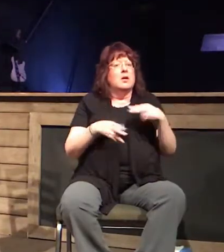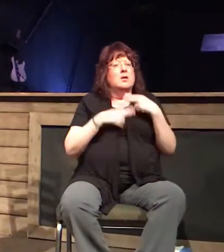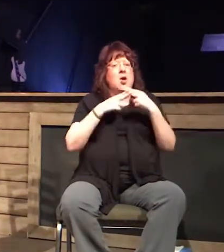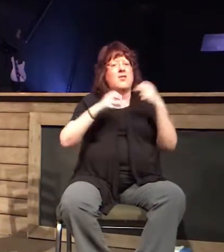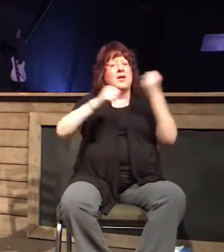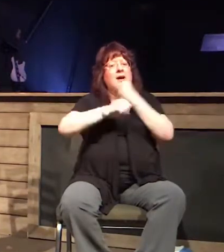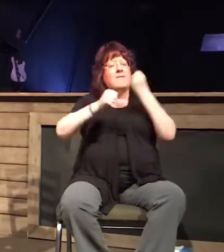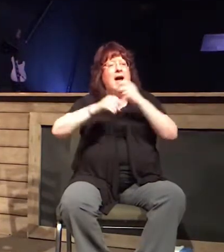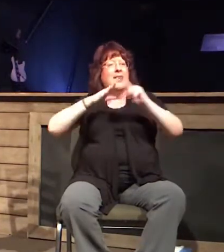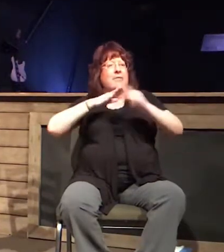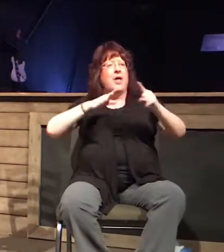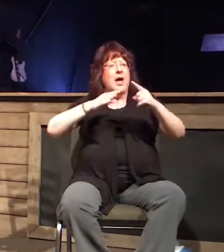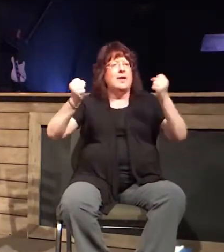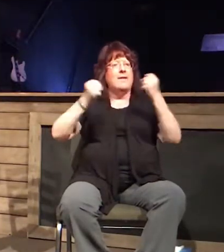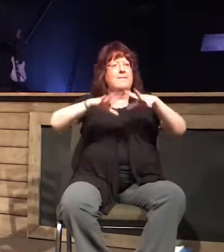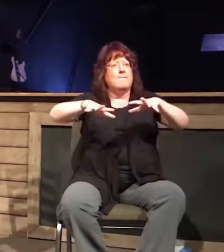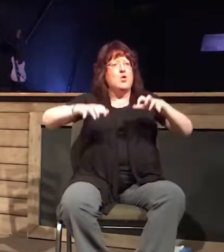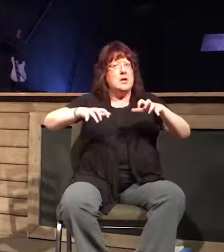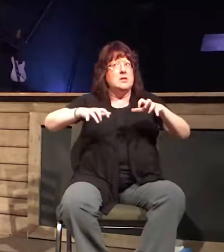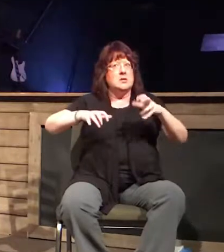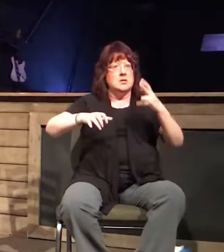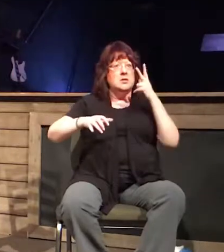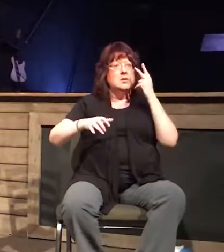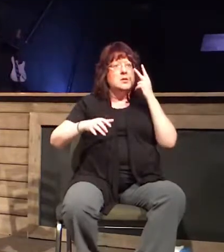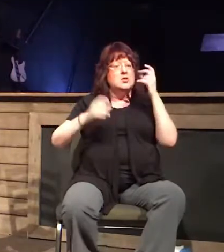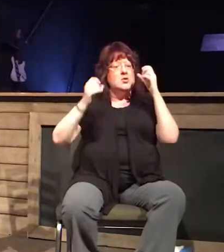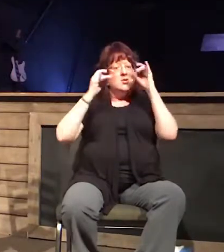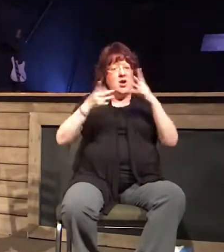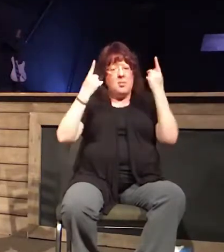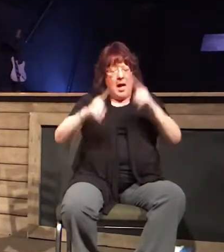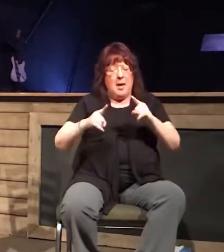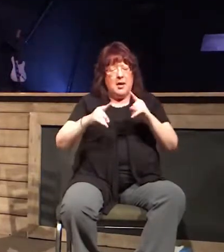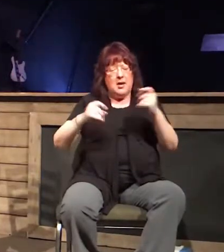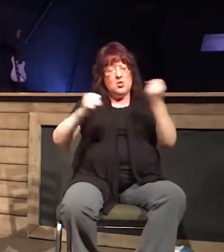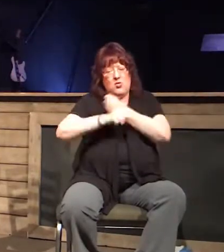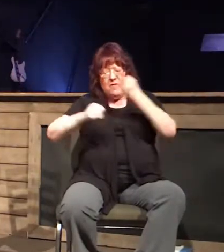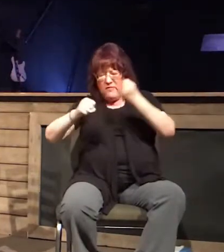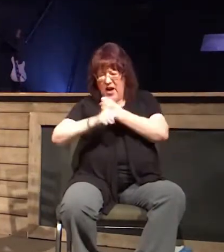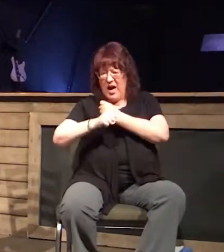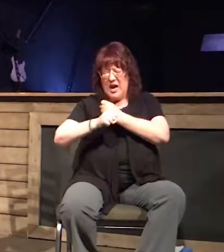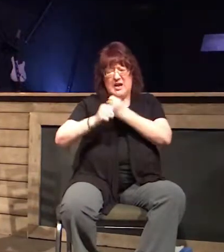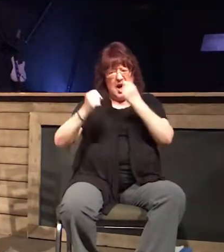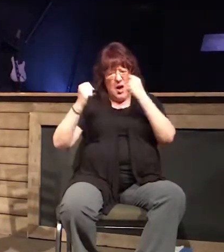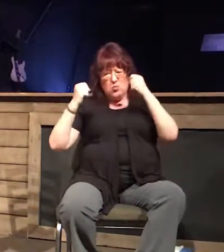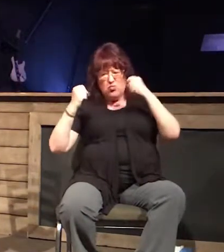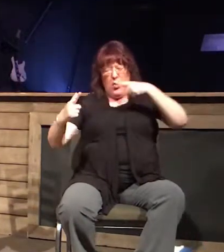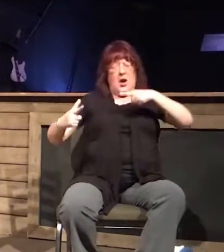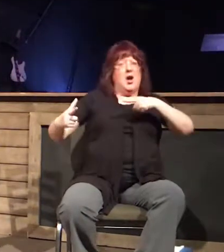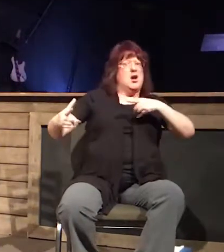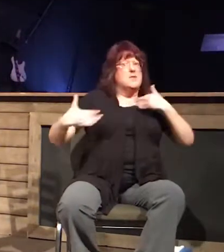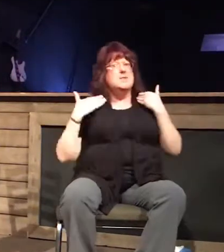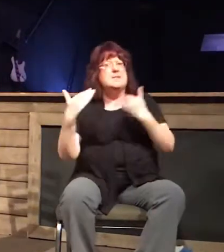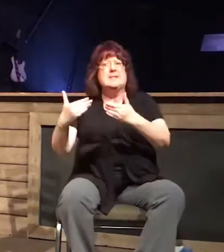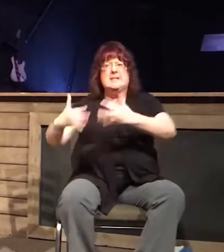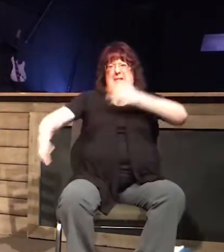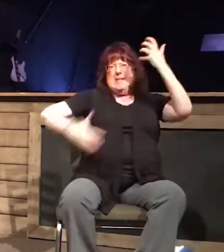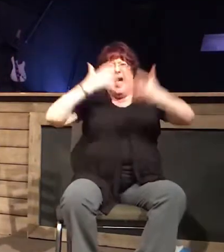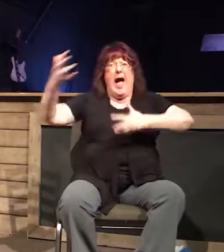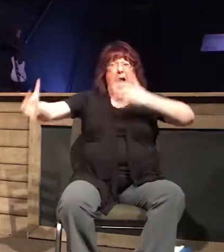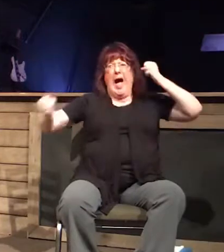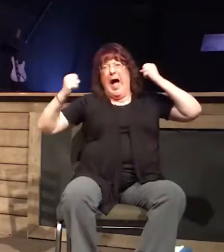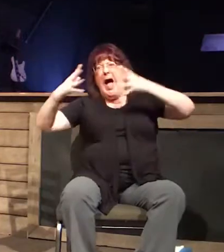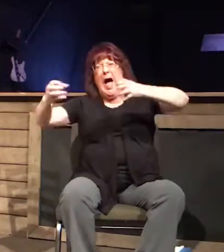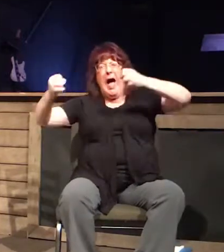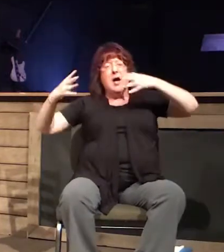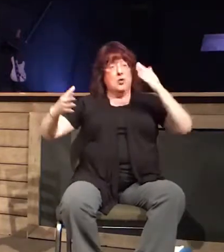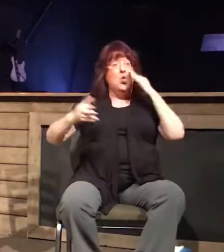called fight, flight, and freeze. You ever heard of it? Mm-hmm. When trauma happens, you have fight, something triggers you, it's like it's go time, it's yell time, it's scream